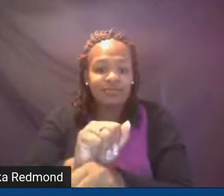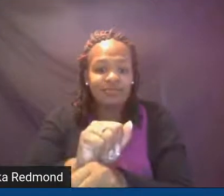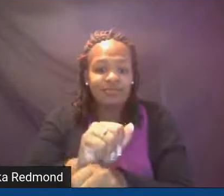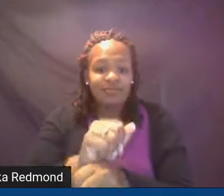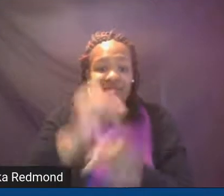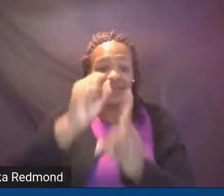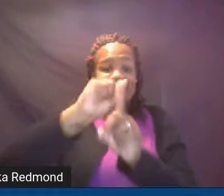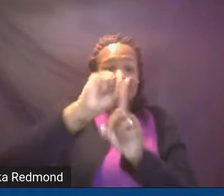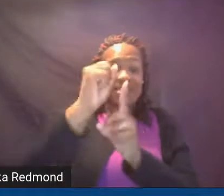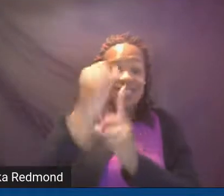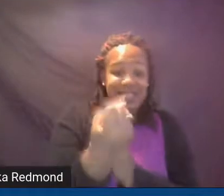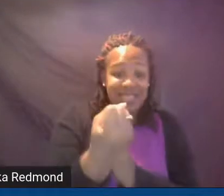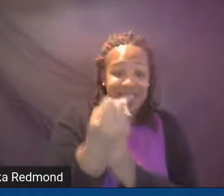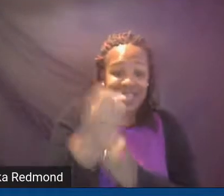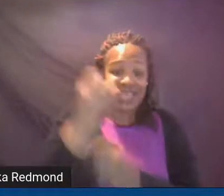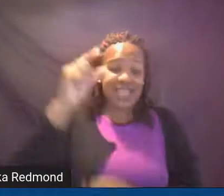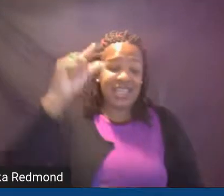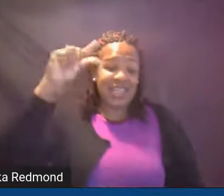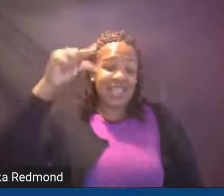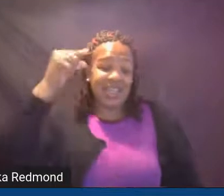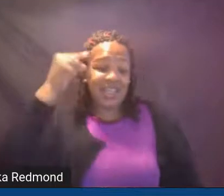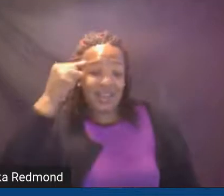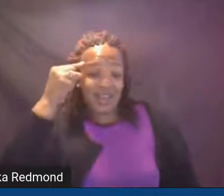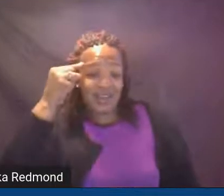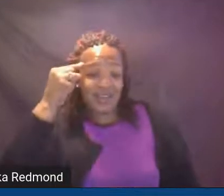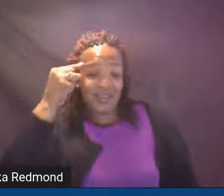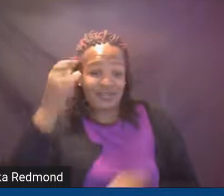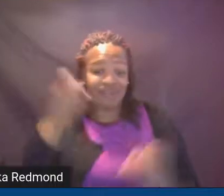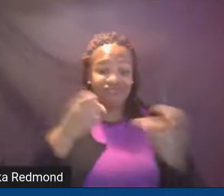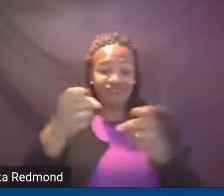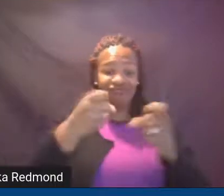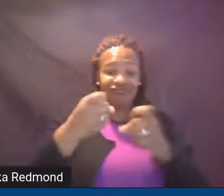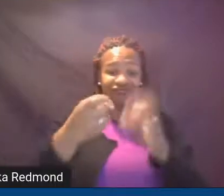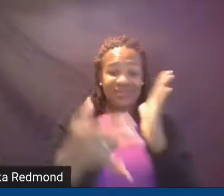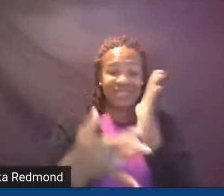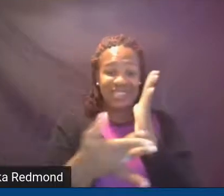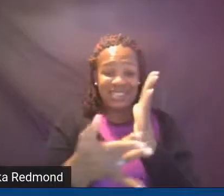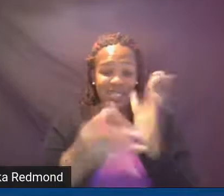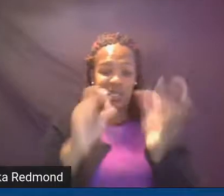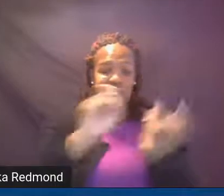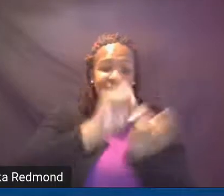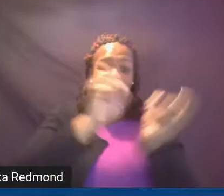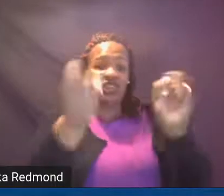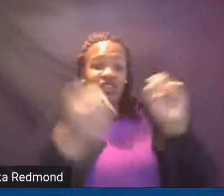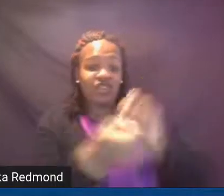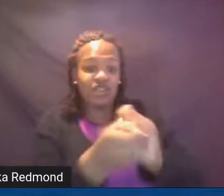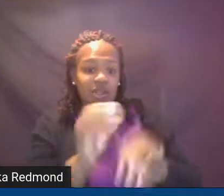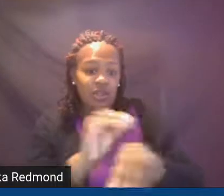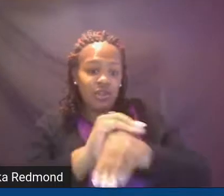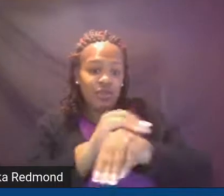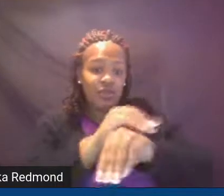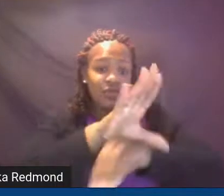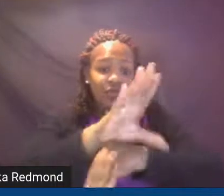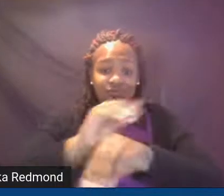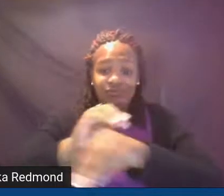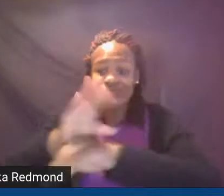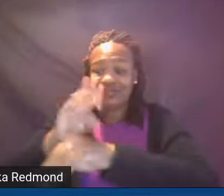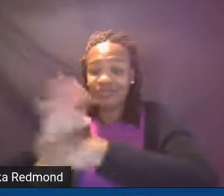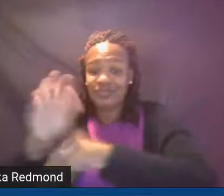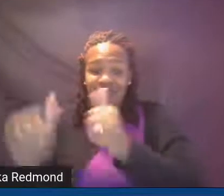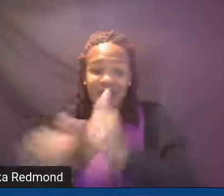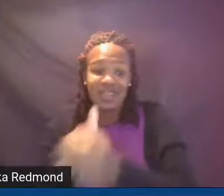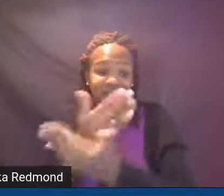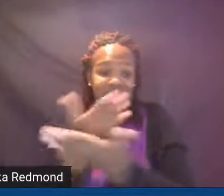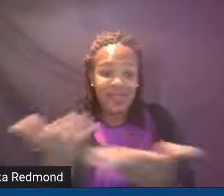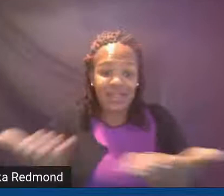societal, government, regulatory, technological changes that are going to influence everything and every tendril or